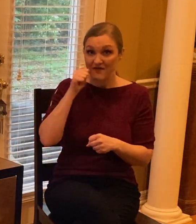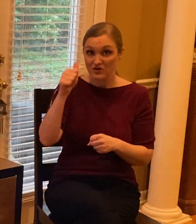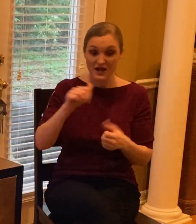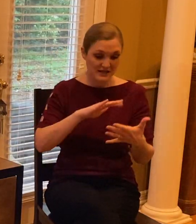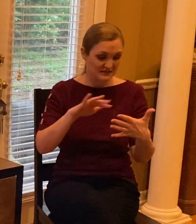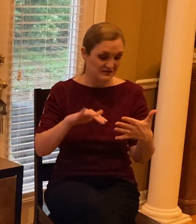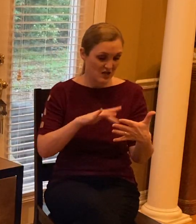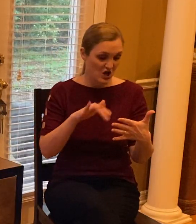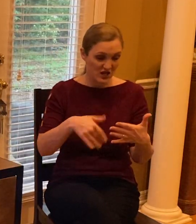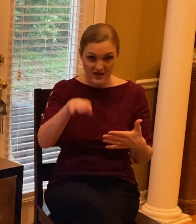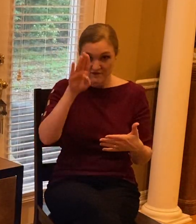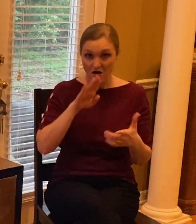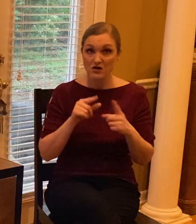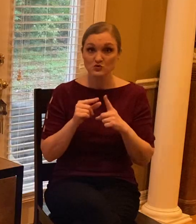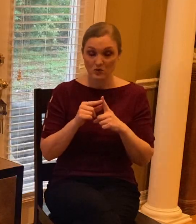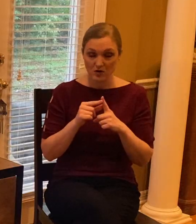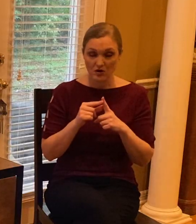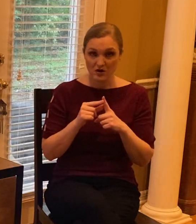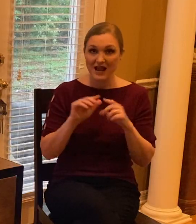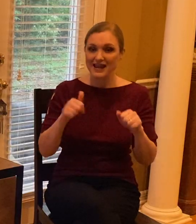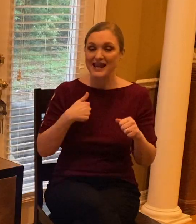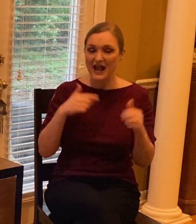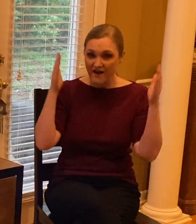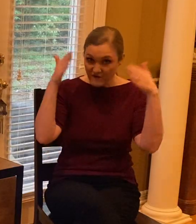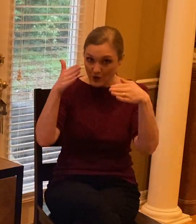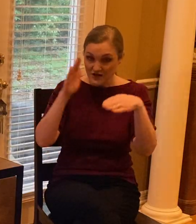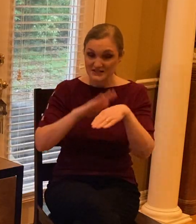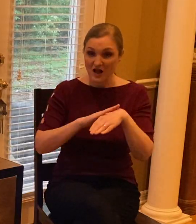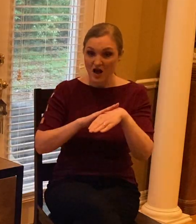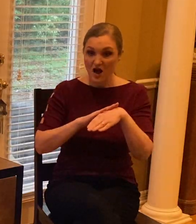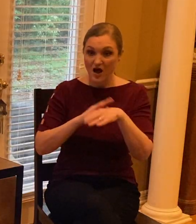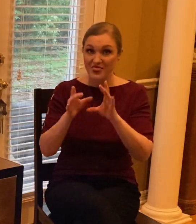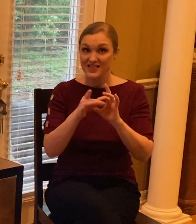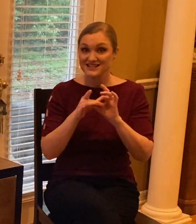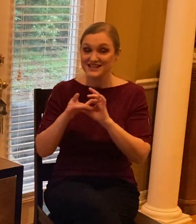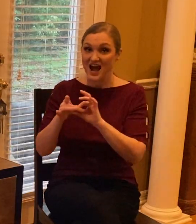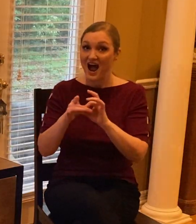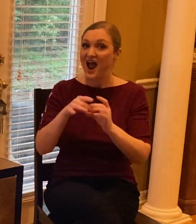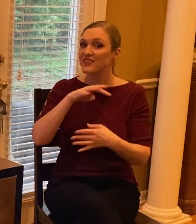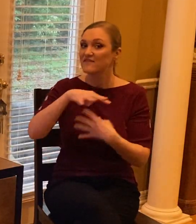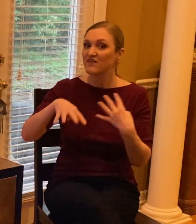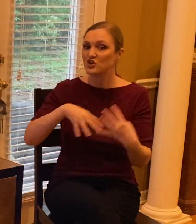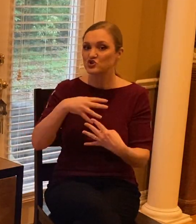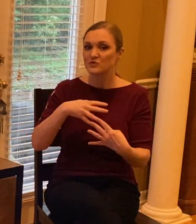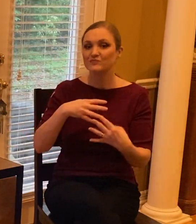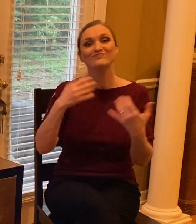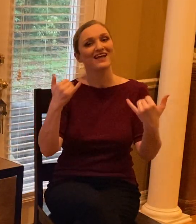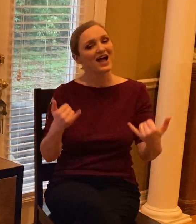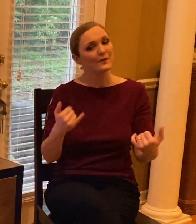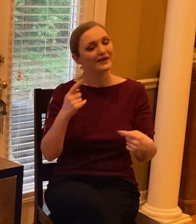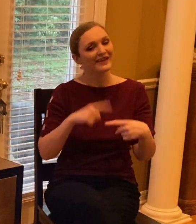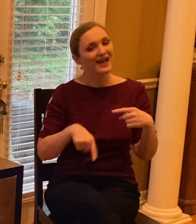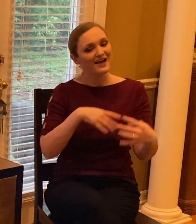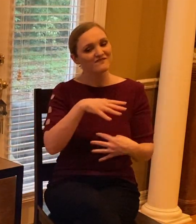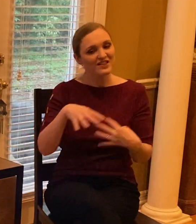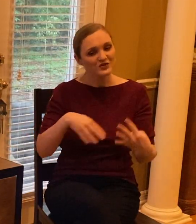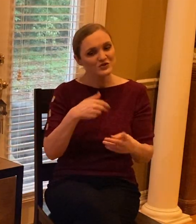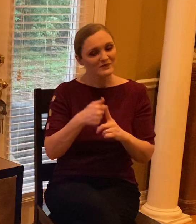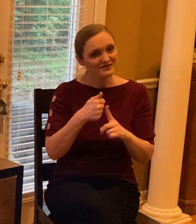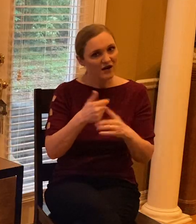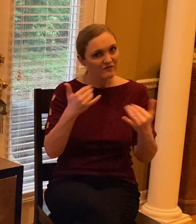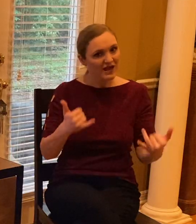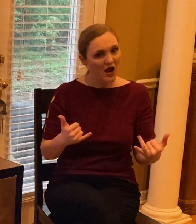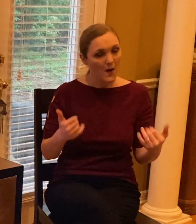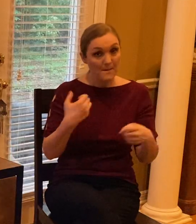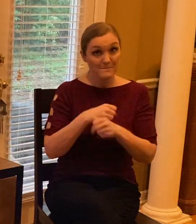of God's word a part of my life. Can I refocus on the tie, the fellowship? And while we can't fellowship now, making